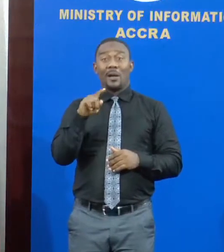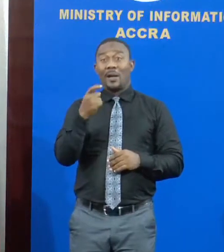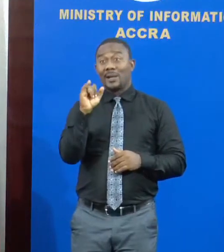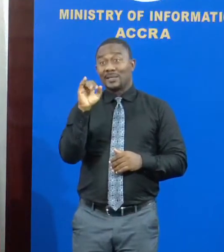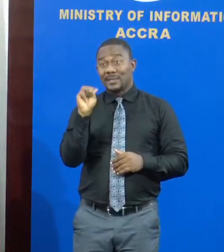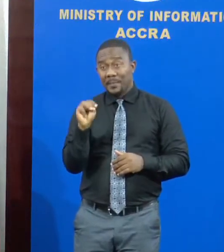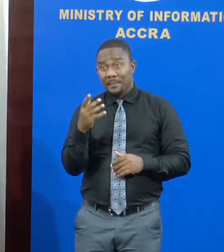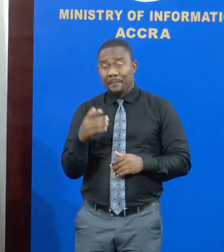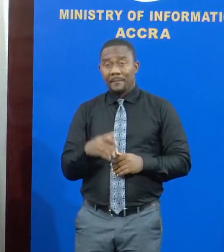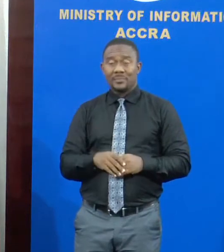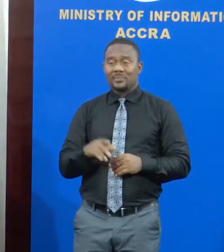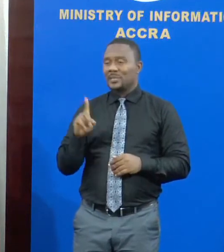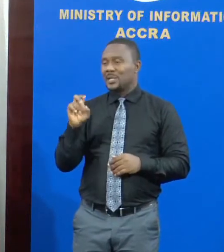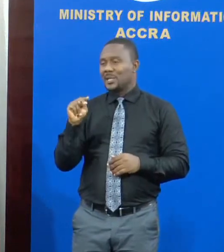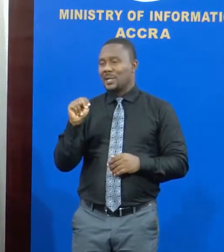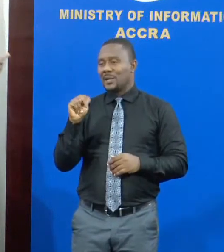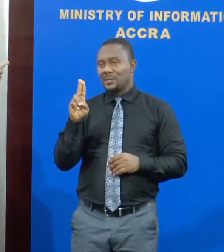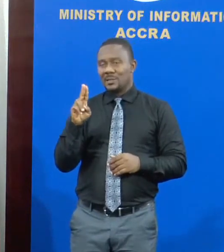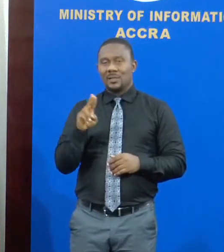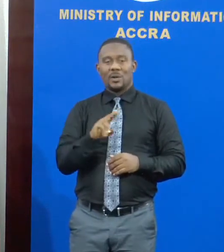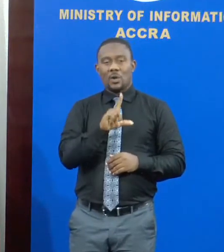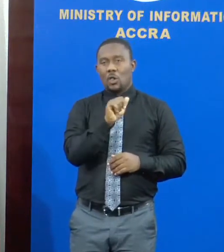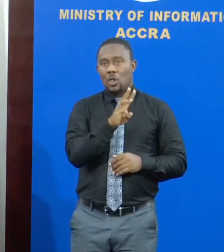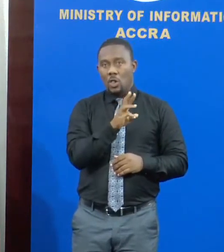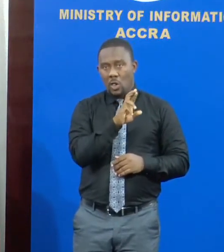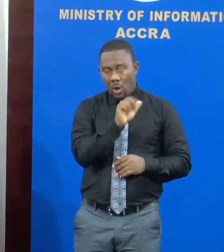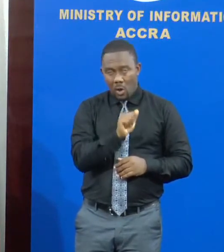from Denu to Laura,